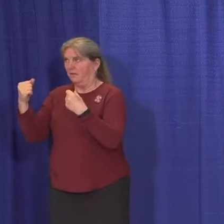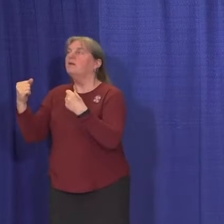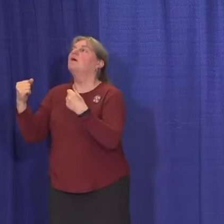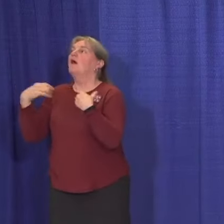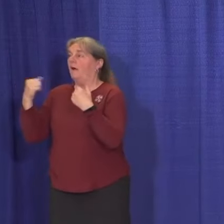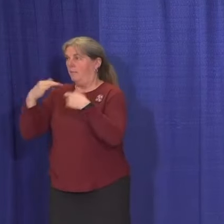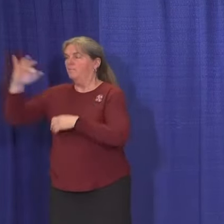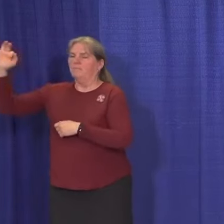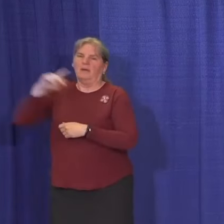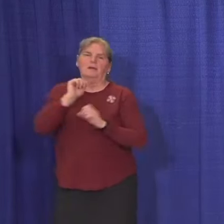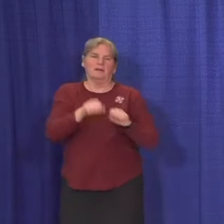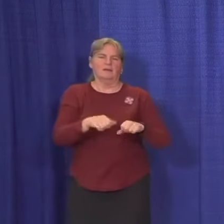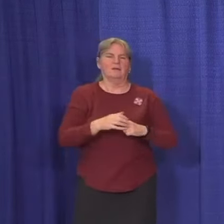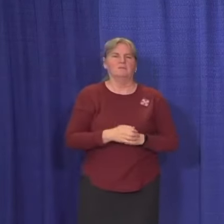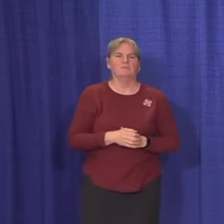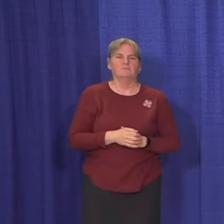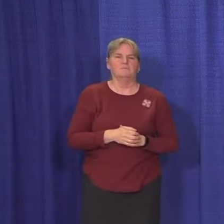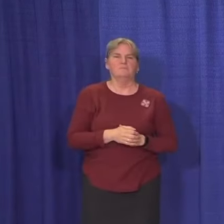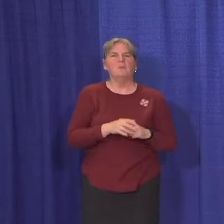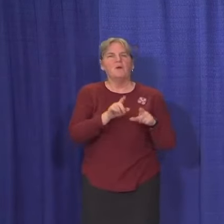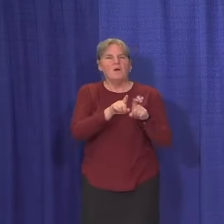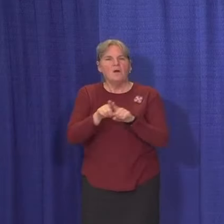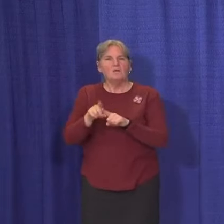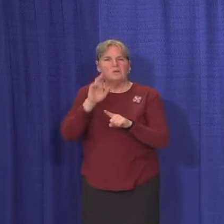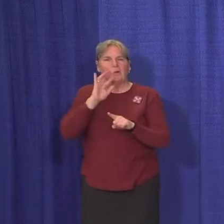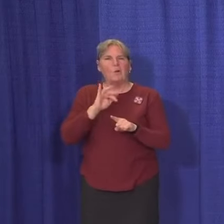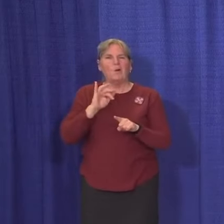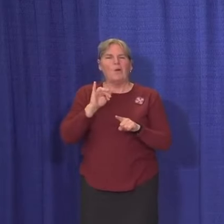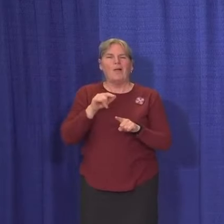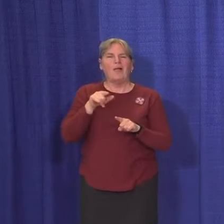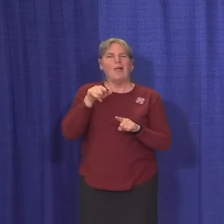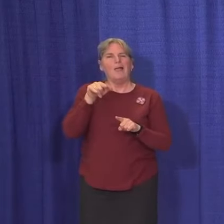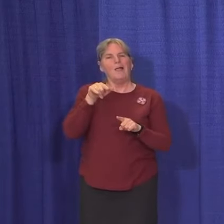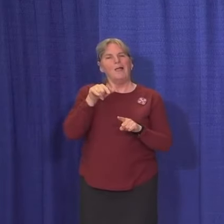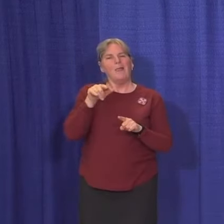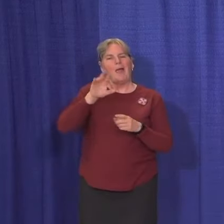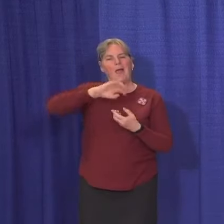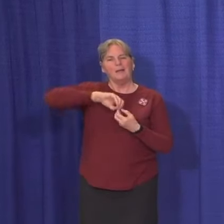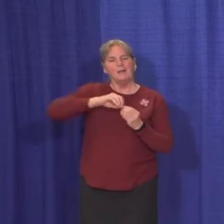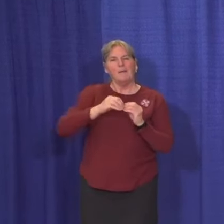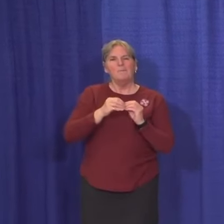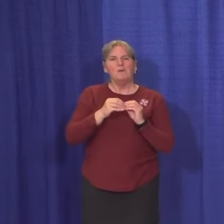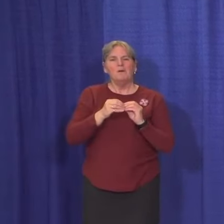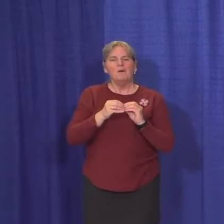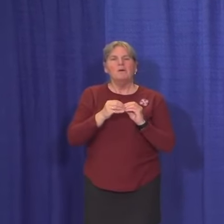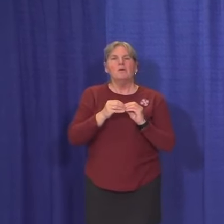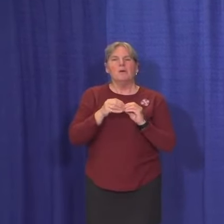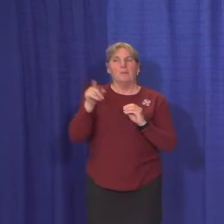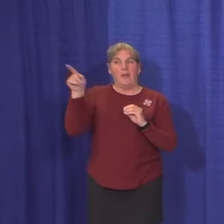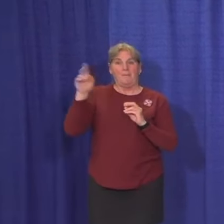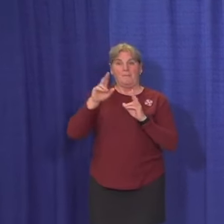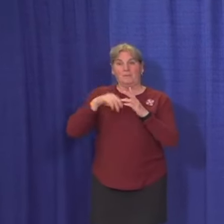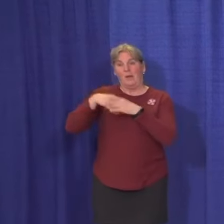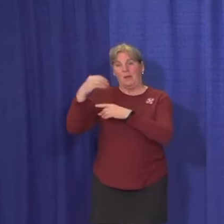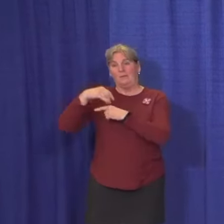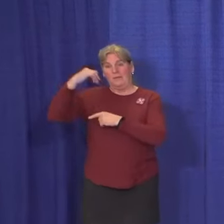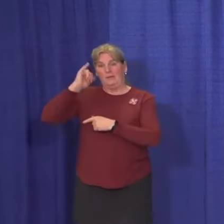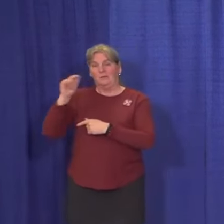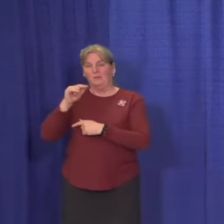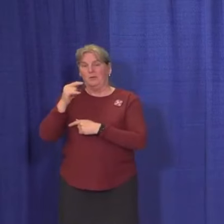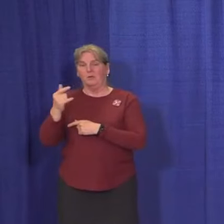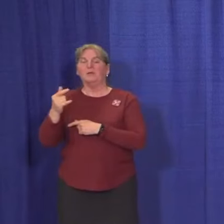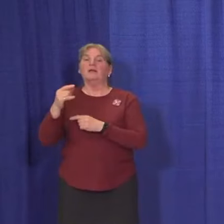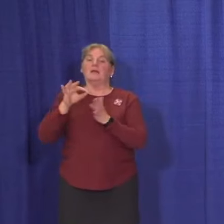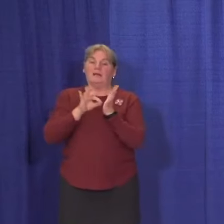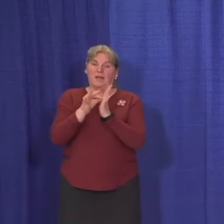infection. And as Minister McPhee also said, the individual counts in numbers but is not considered an active case in Yukon.